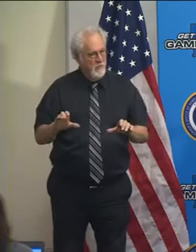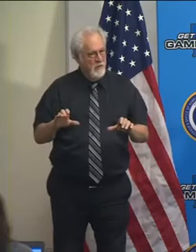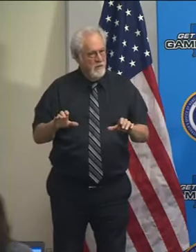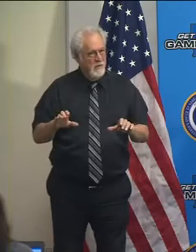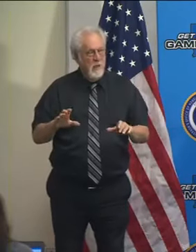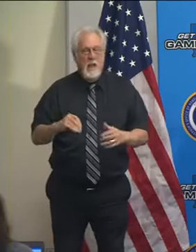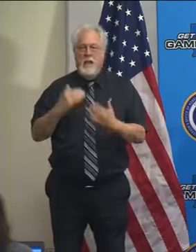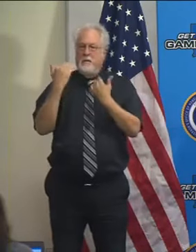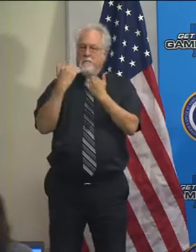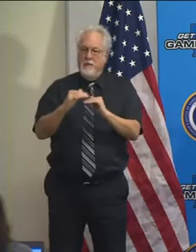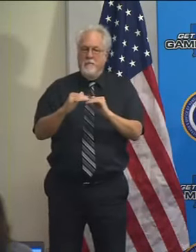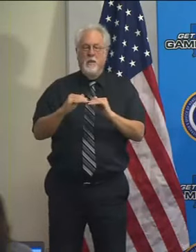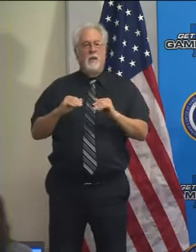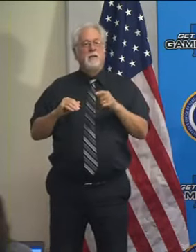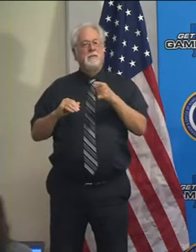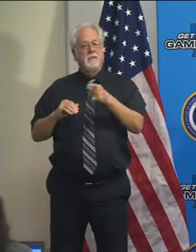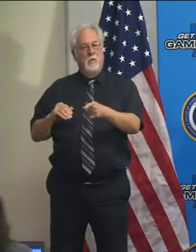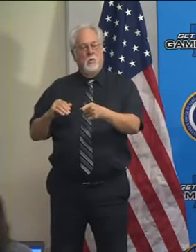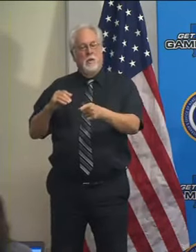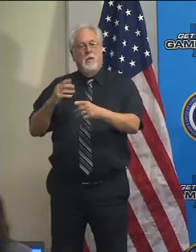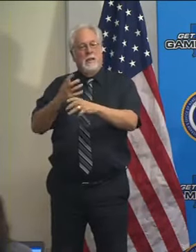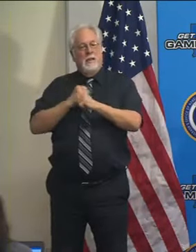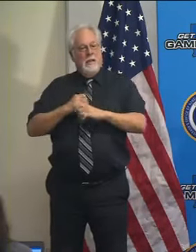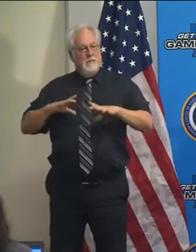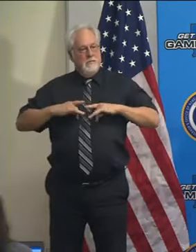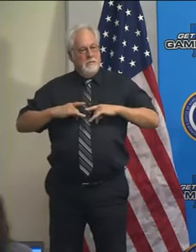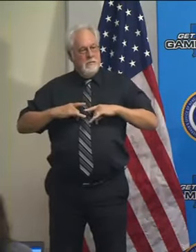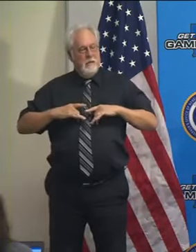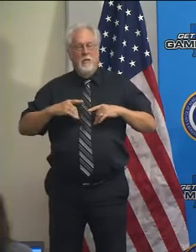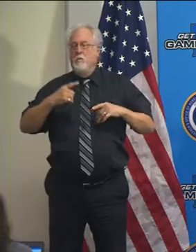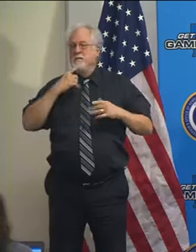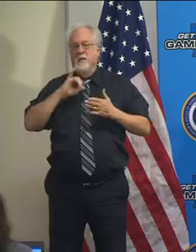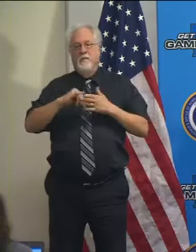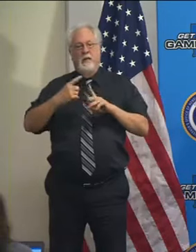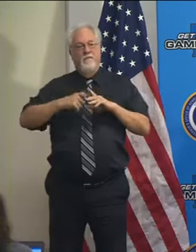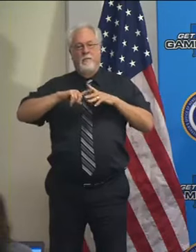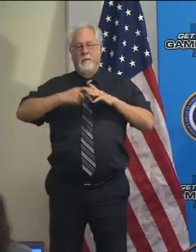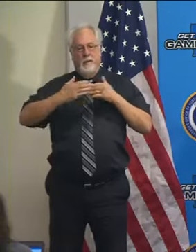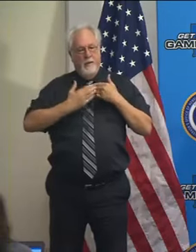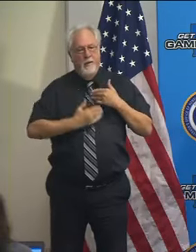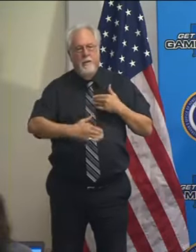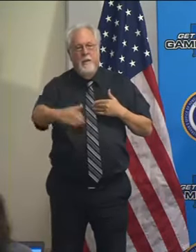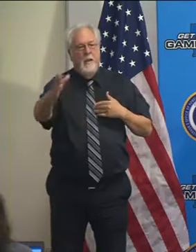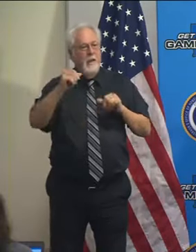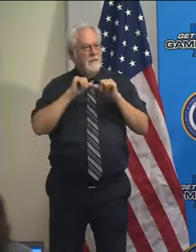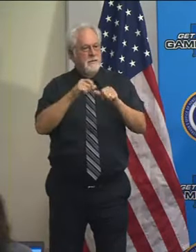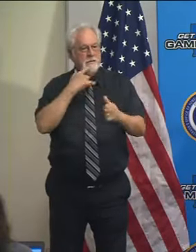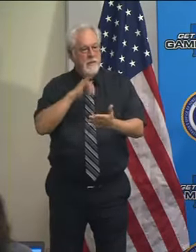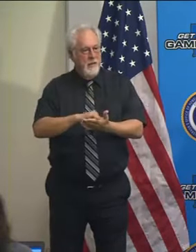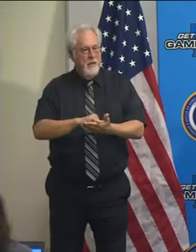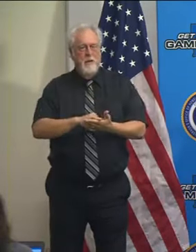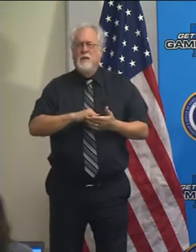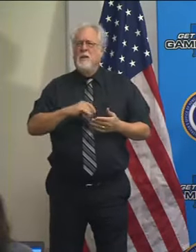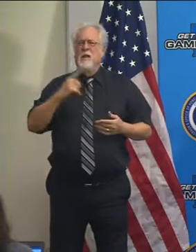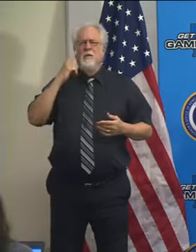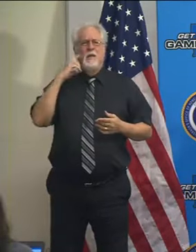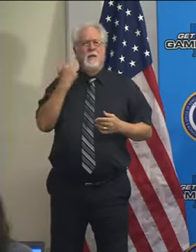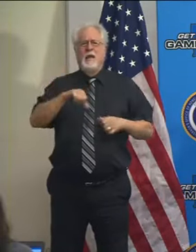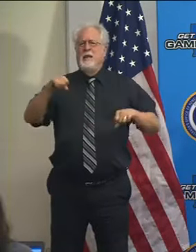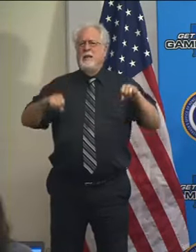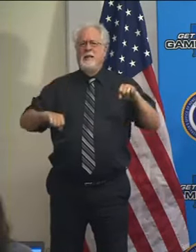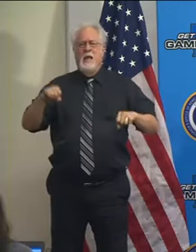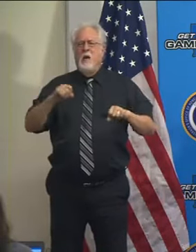the possibility that they will contract the disease. We've said that from the beginning, and we continue to do that as well. And I don't think there's any